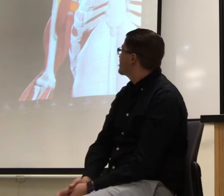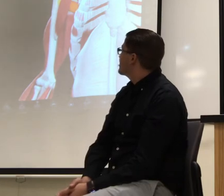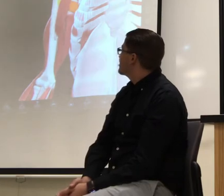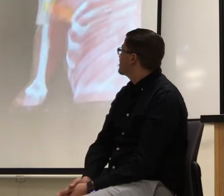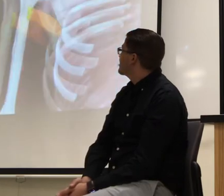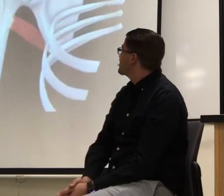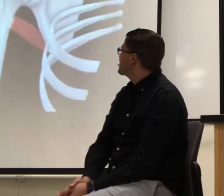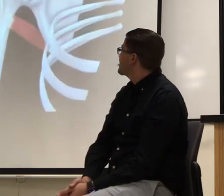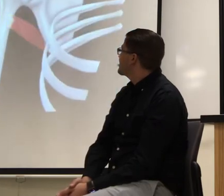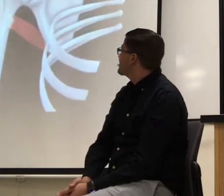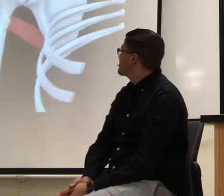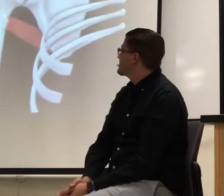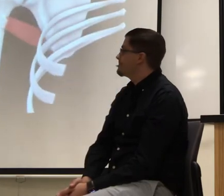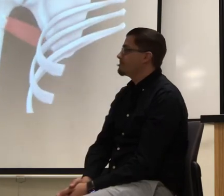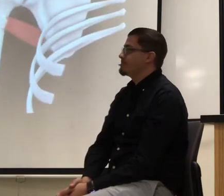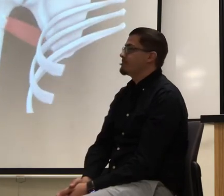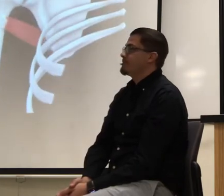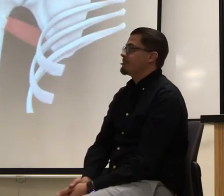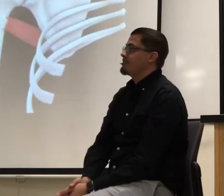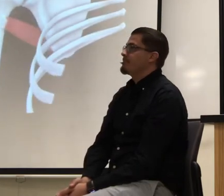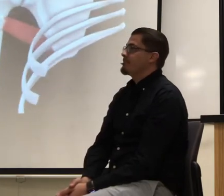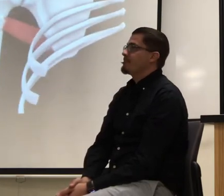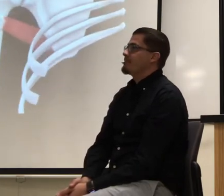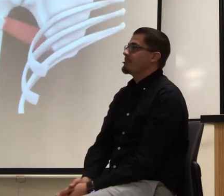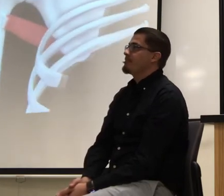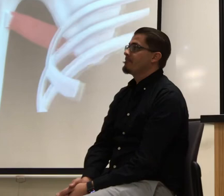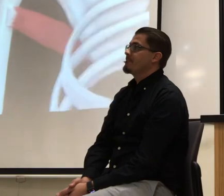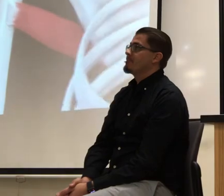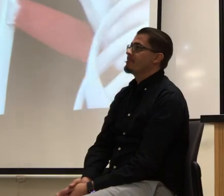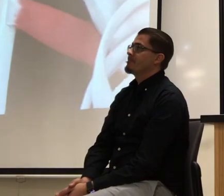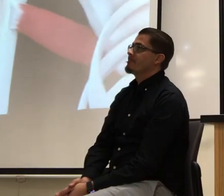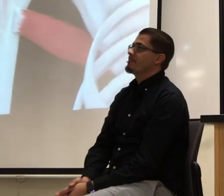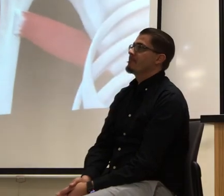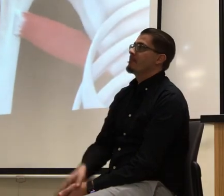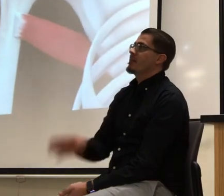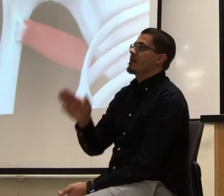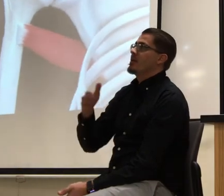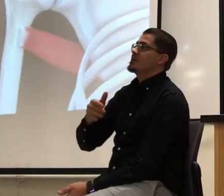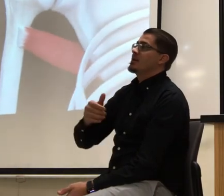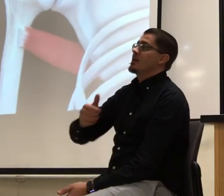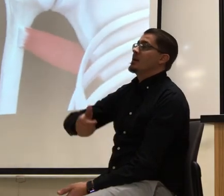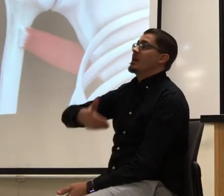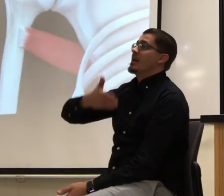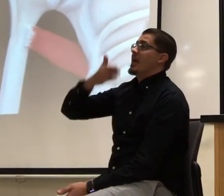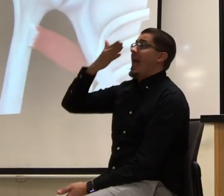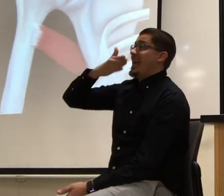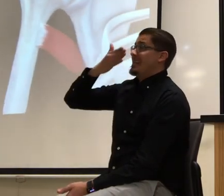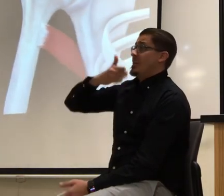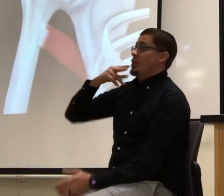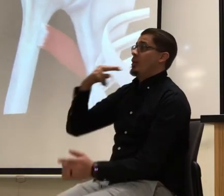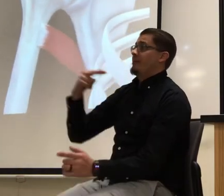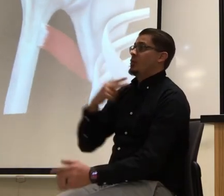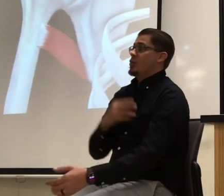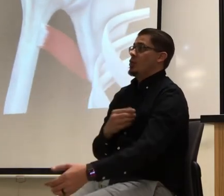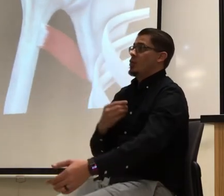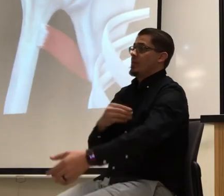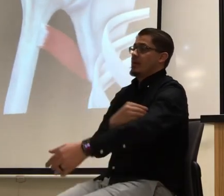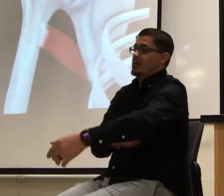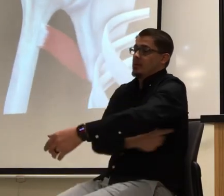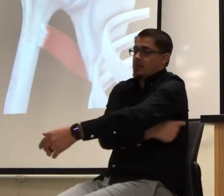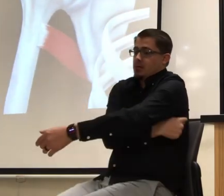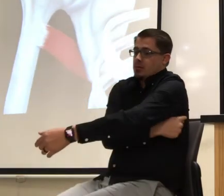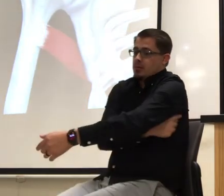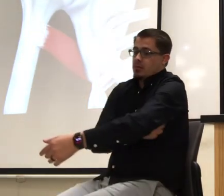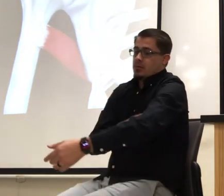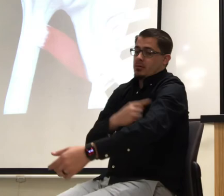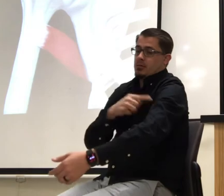multi-select mode and go to isolate mode. So I'm giving you an anterior view. The muscle is inserting in the medial